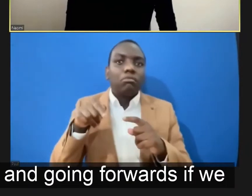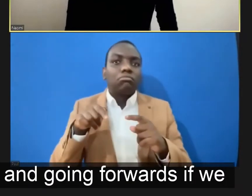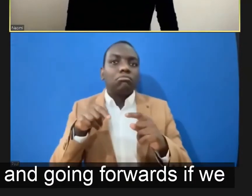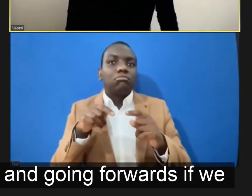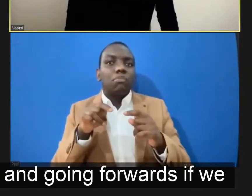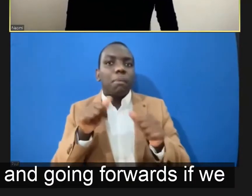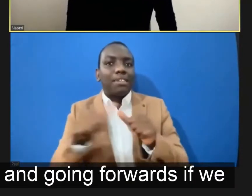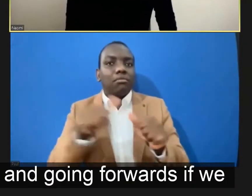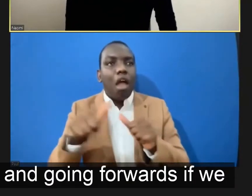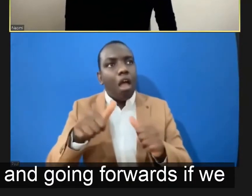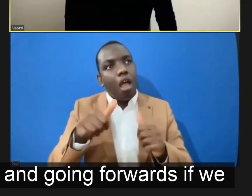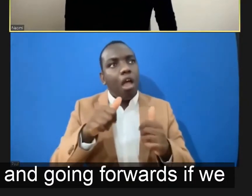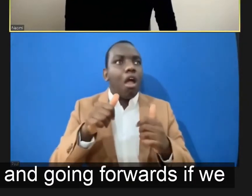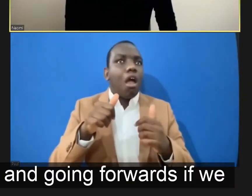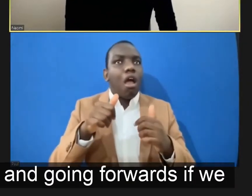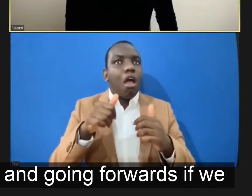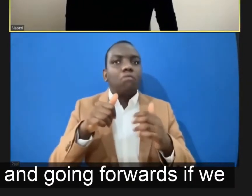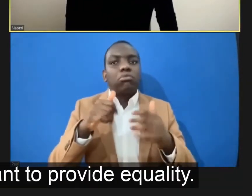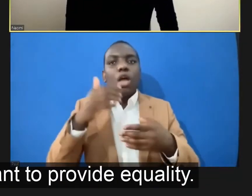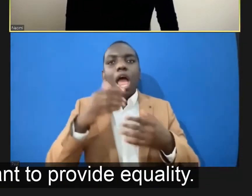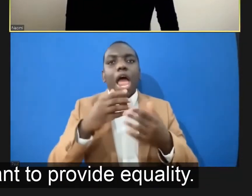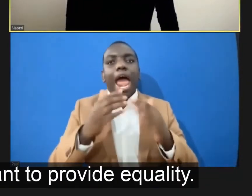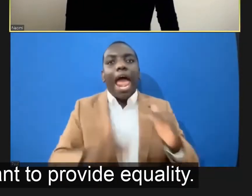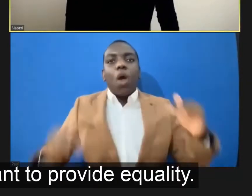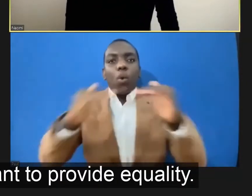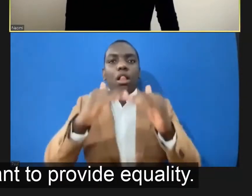to think about in the future and going forwards.